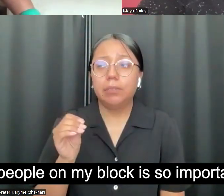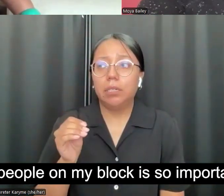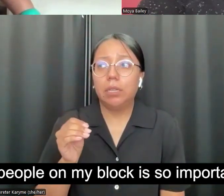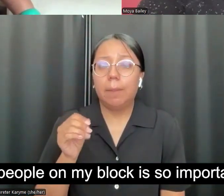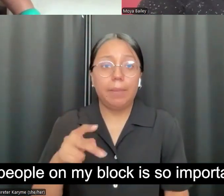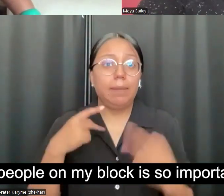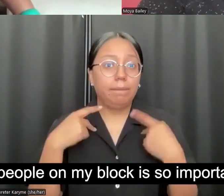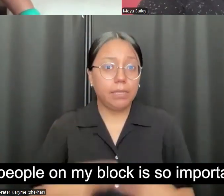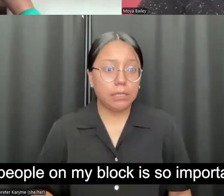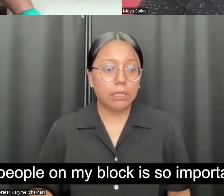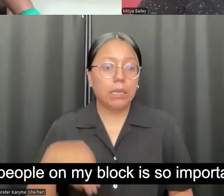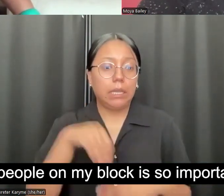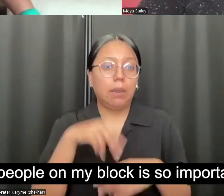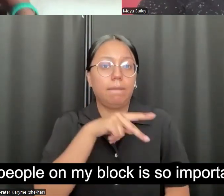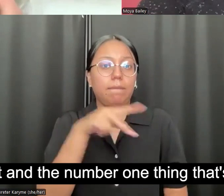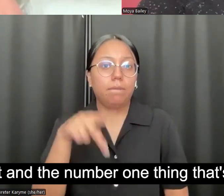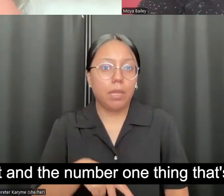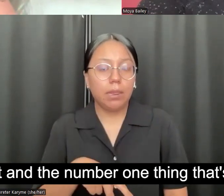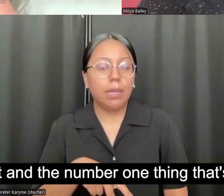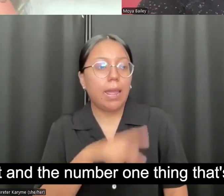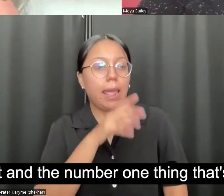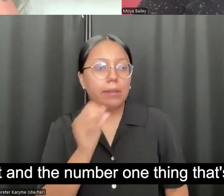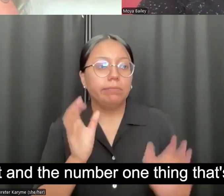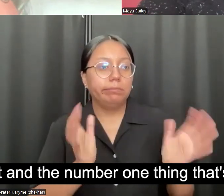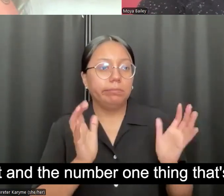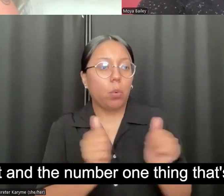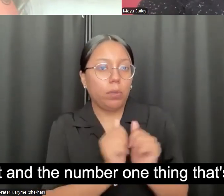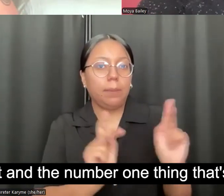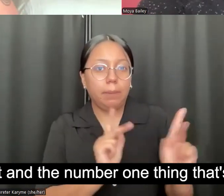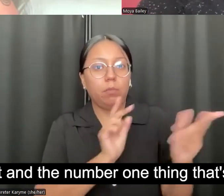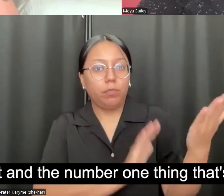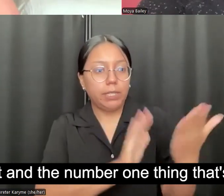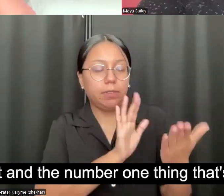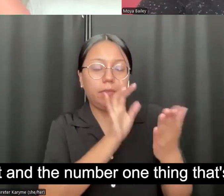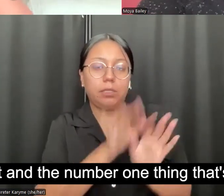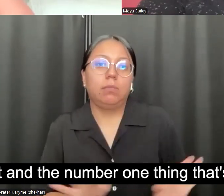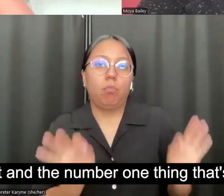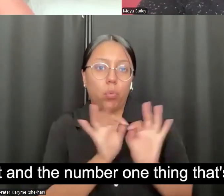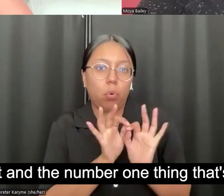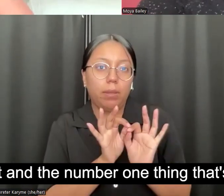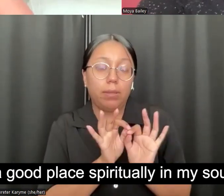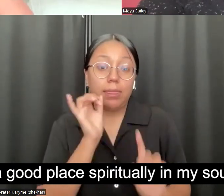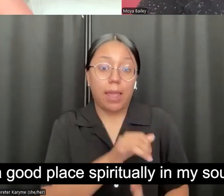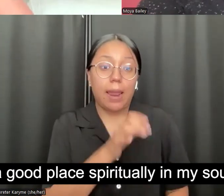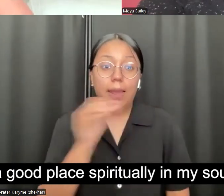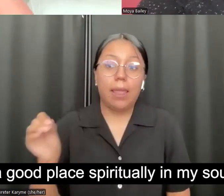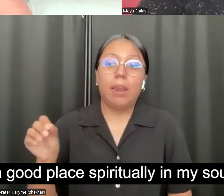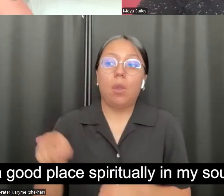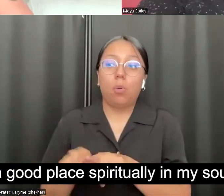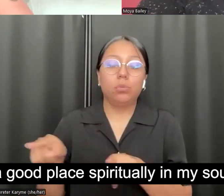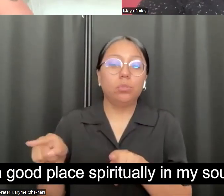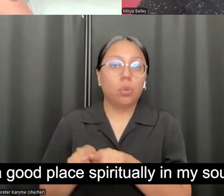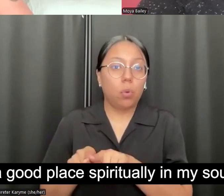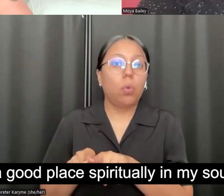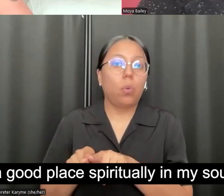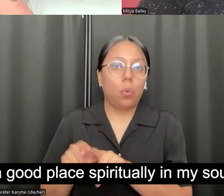talking to people on my block is so important. I was like, yeah, that. And the number one thing that's helping me stay in a good place spiritually, in my